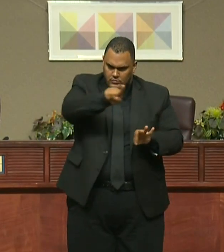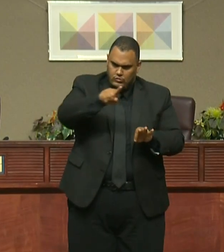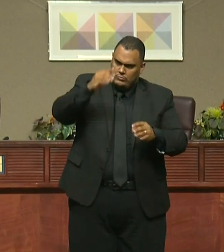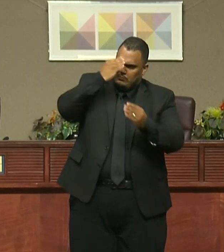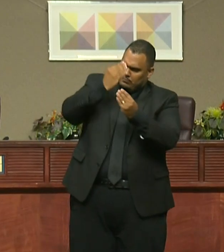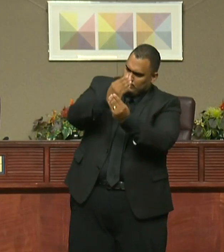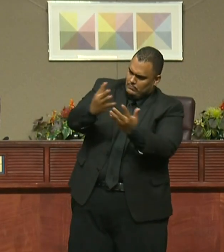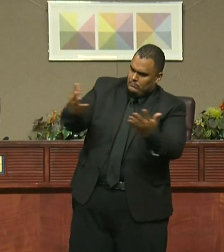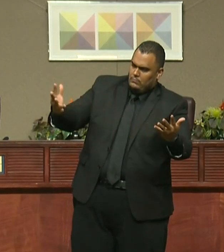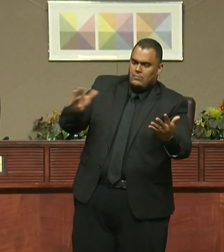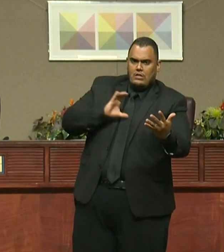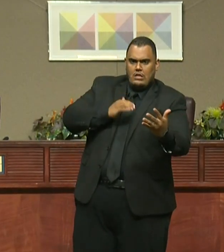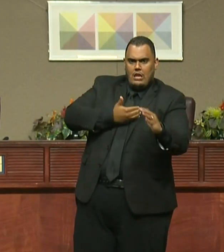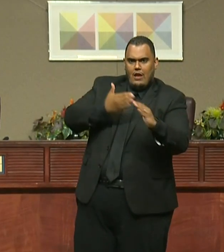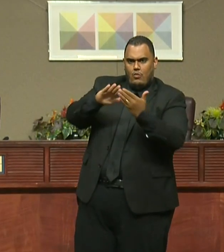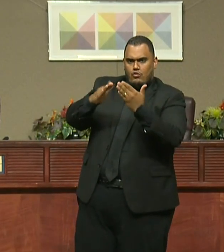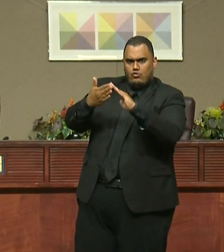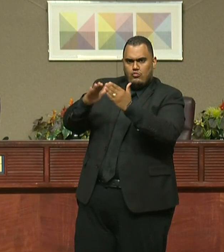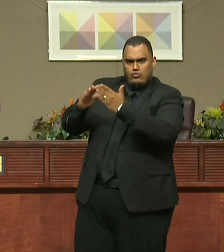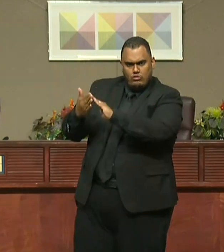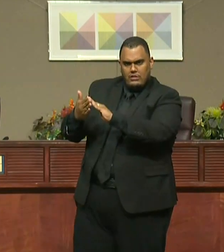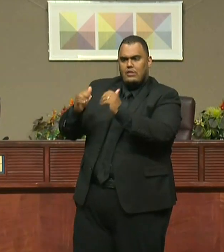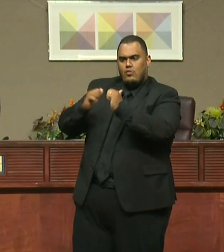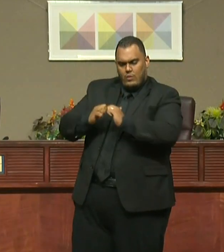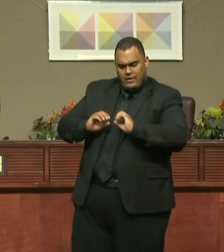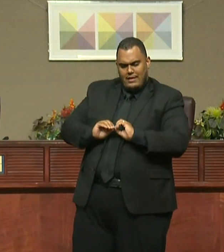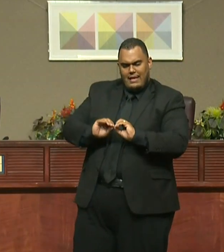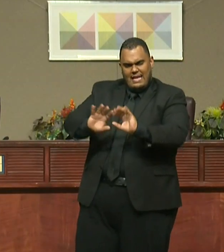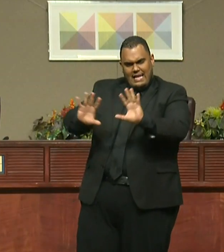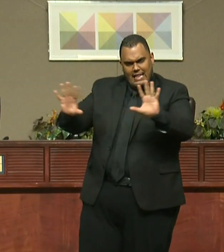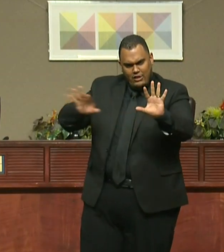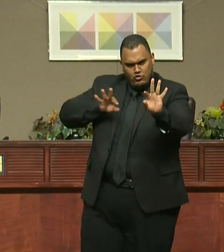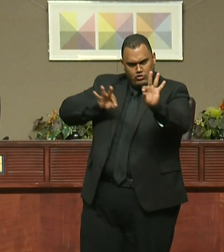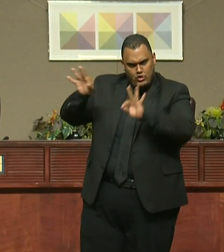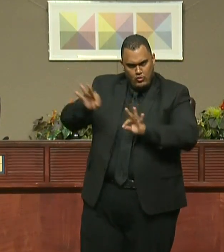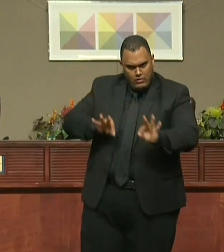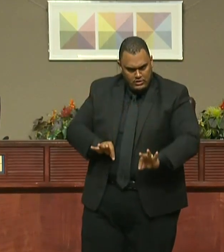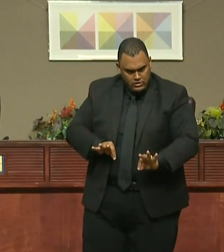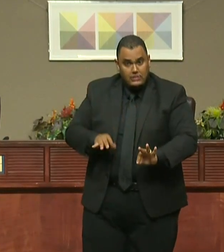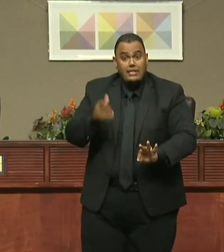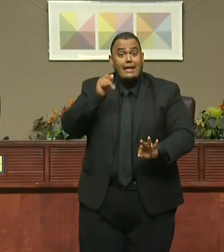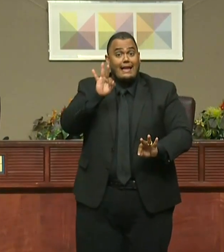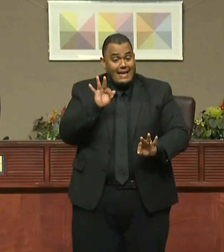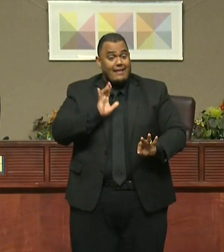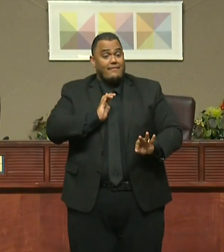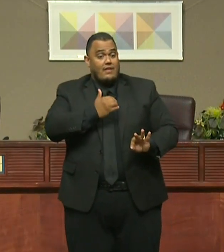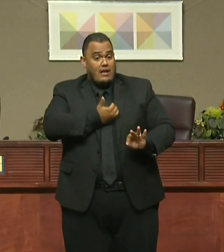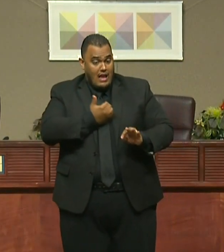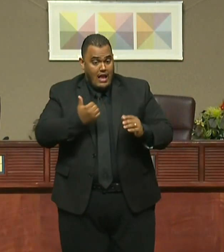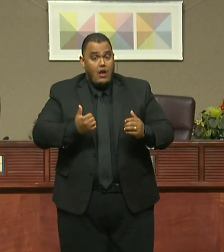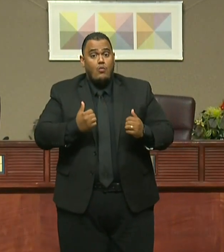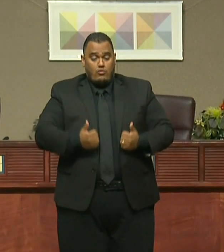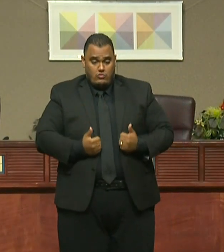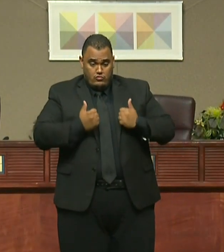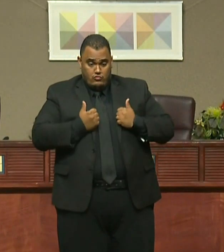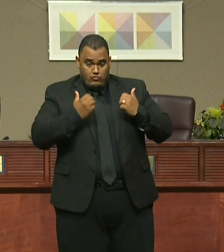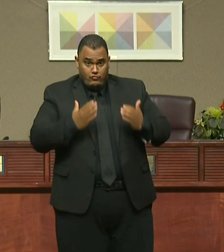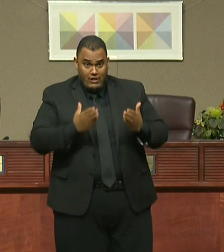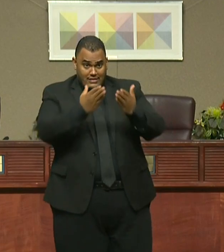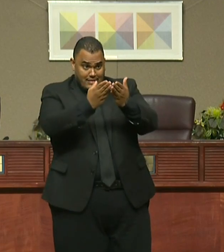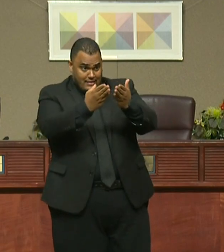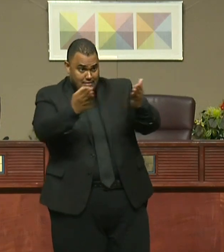the direction that we're giving to the people. And if we get the type of cooperation and the trust in your